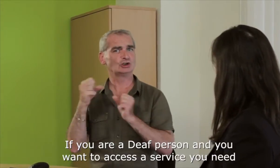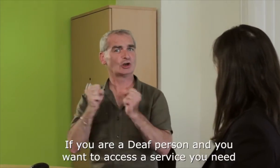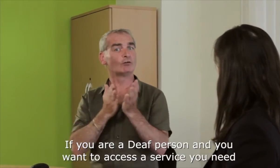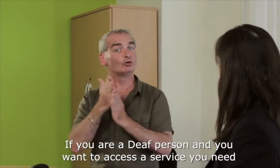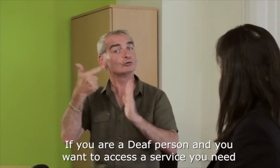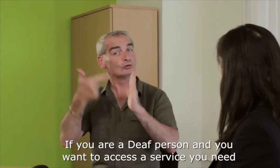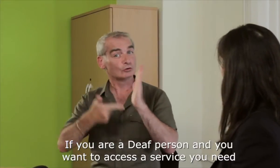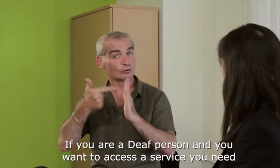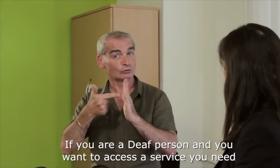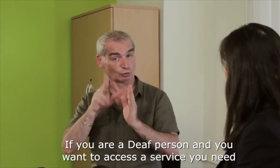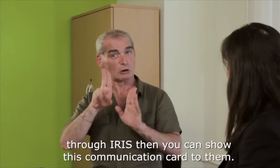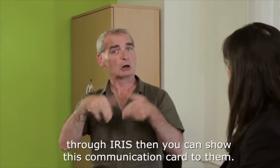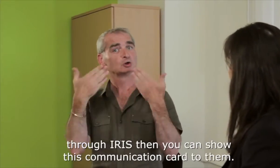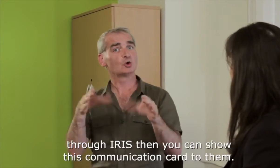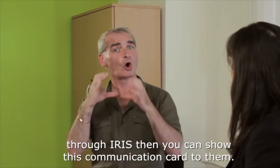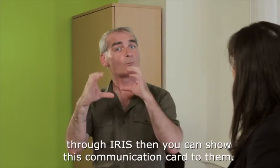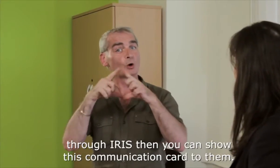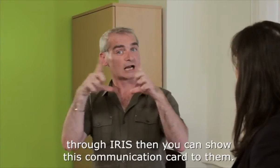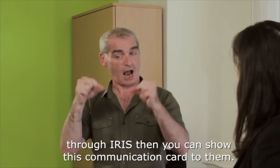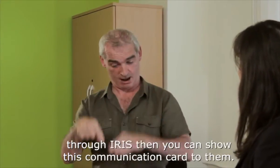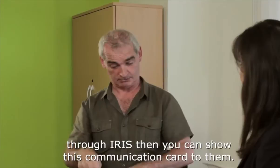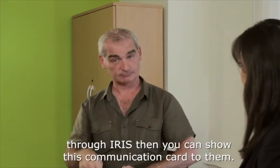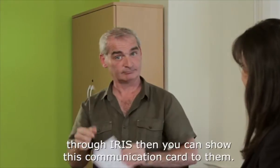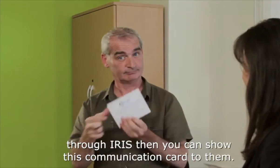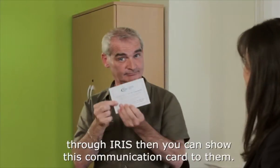service you need through IRIS, then you can show this communication card to them.